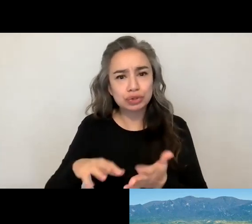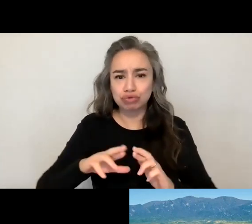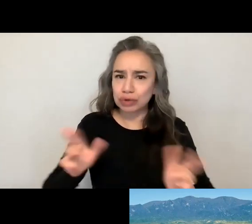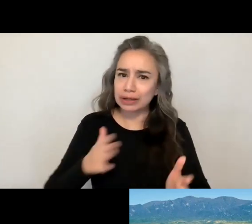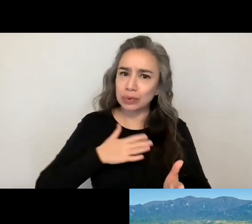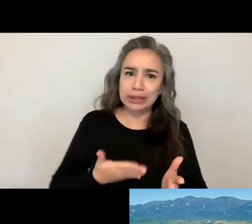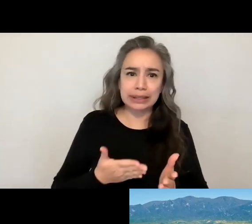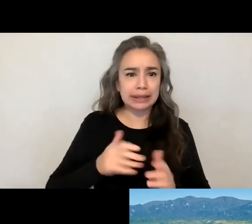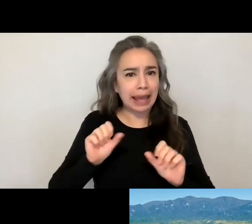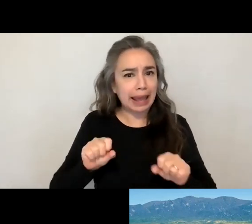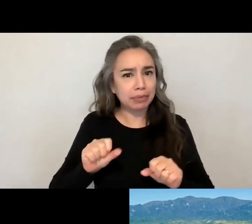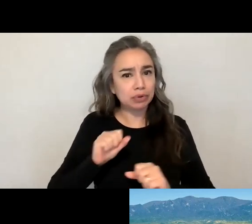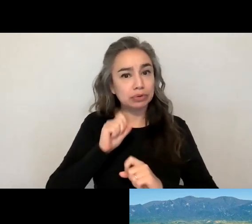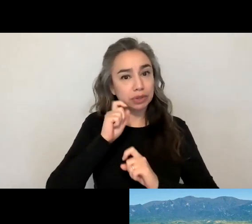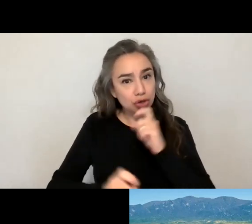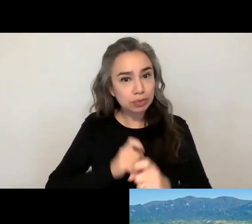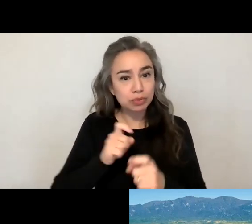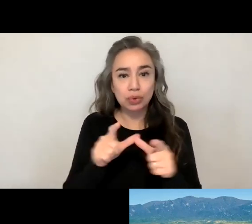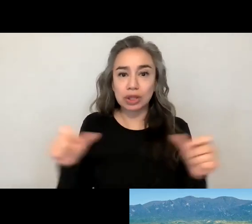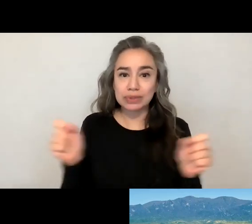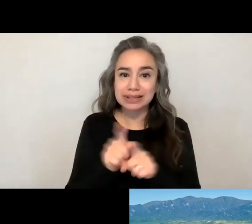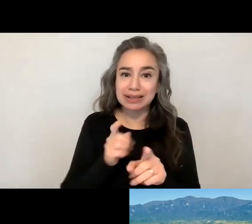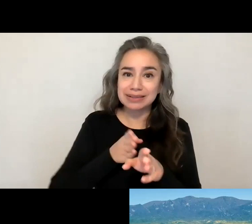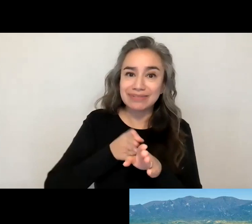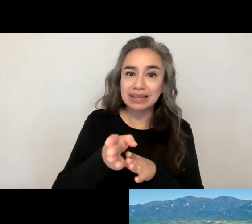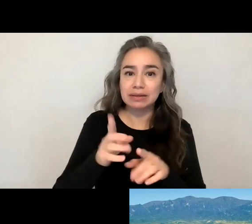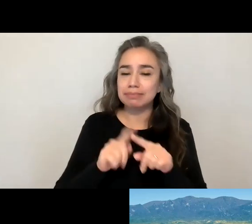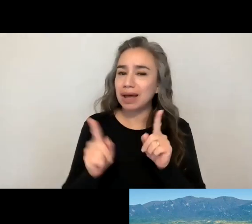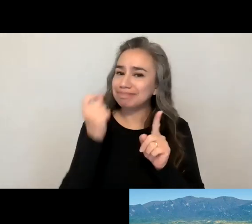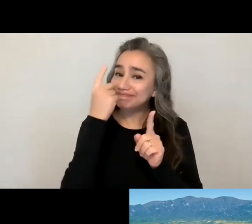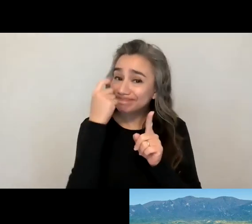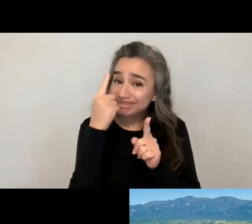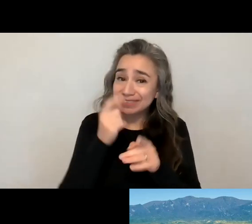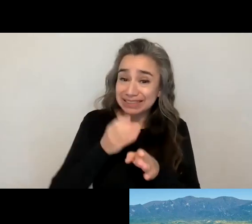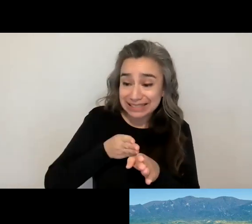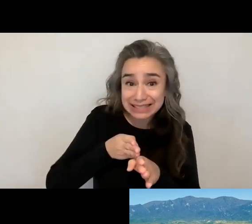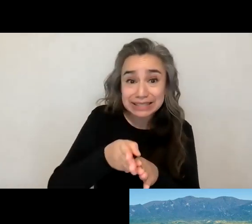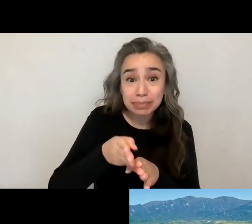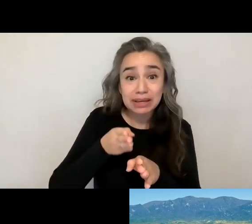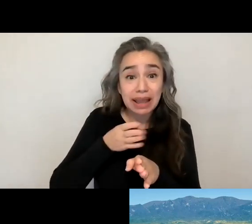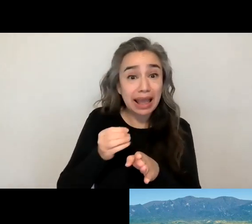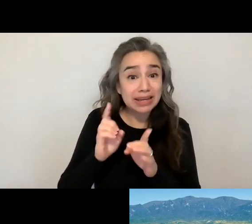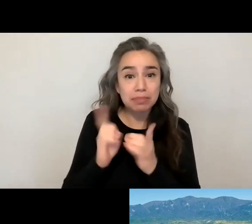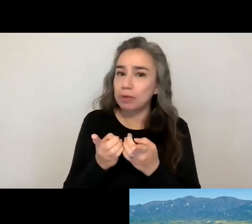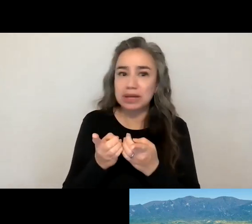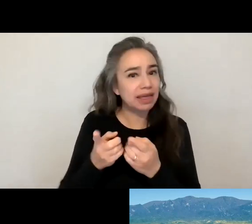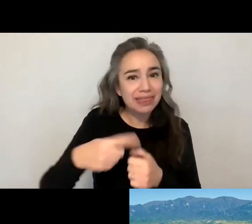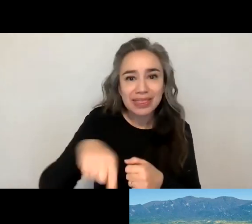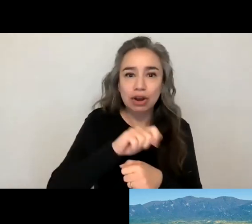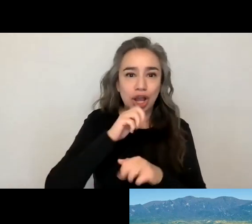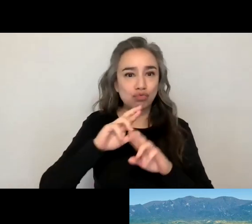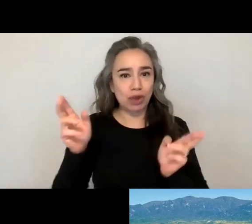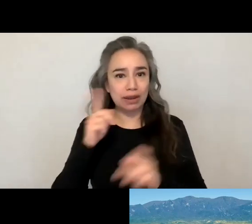to contribute to linguistics as a field, but the discipline and departments are not ready for them. And